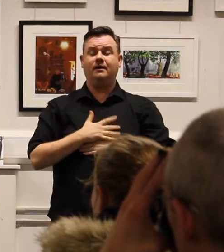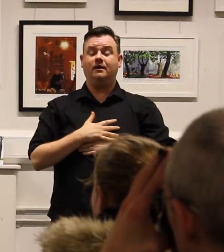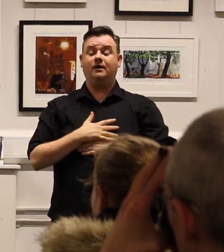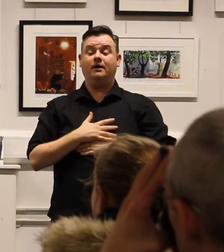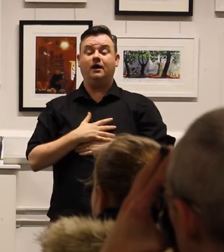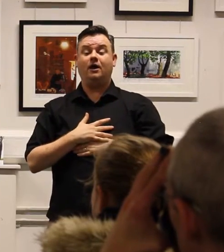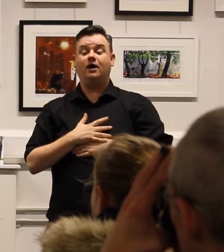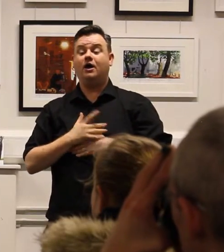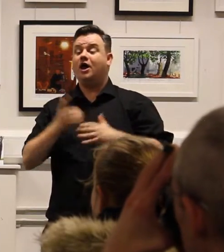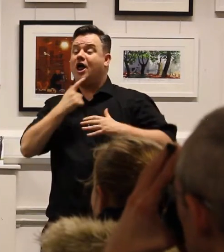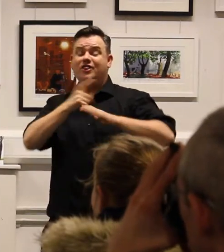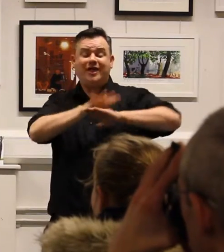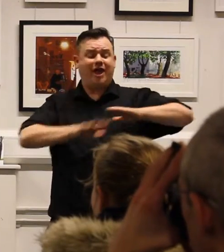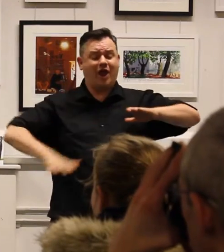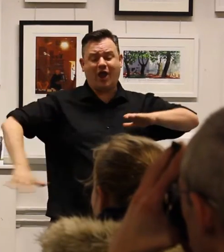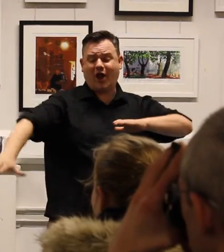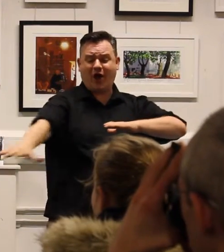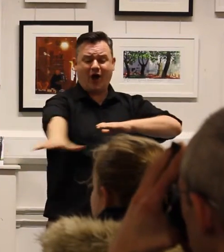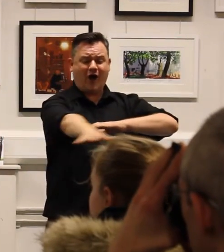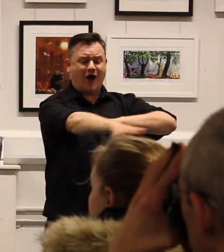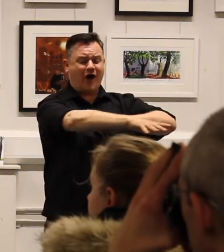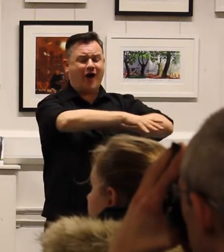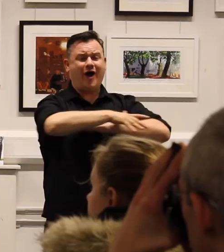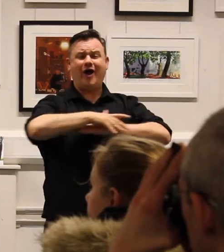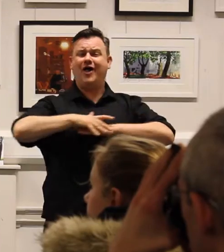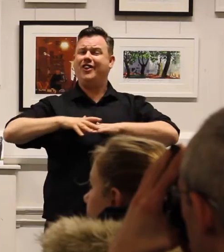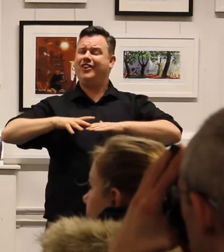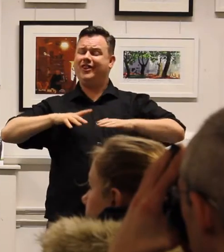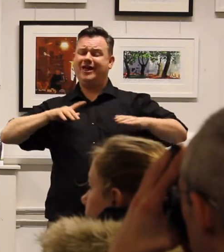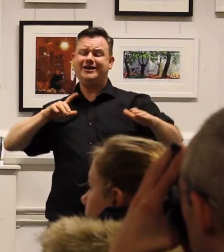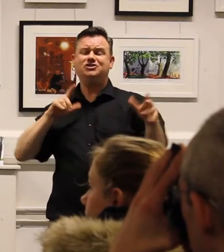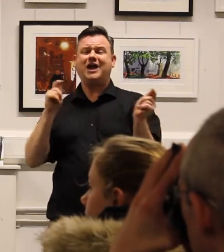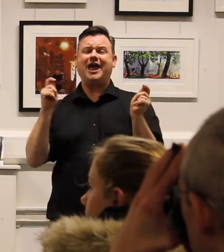sight. And the earth, it keeps on